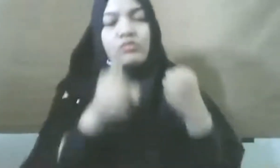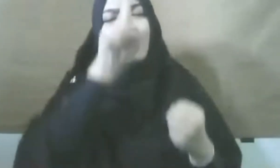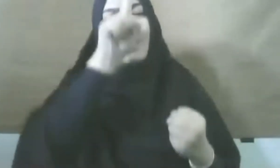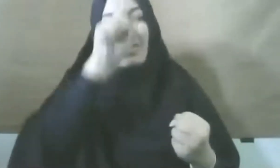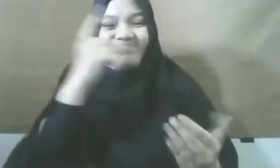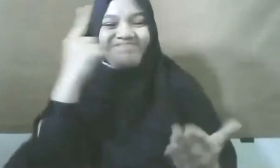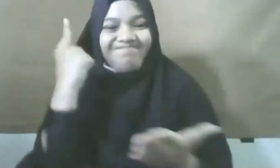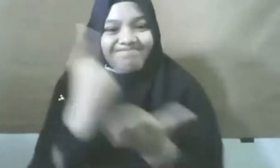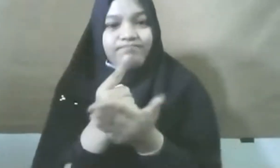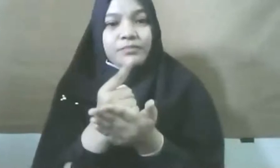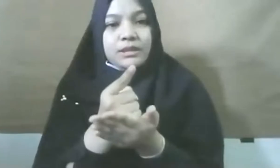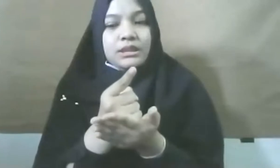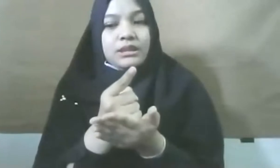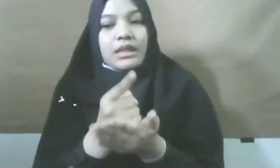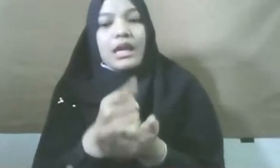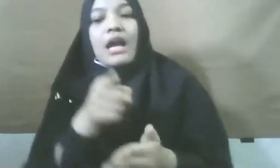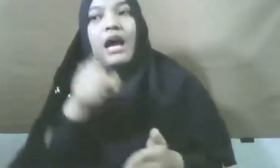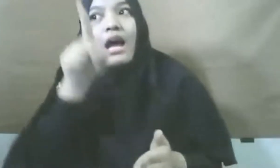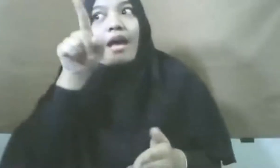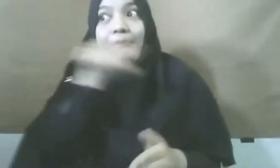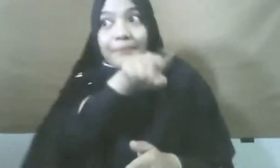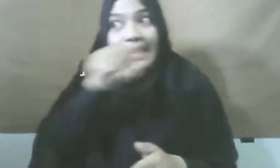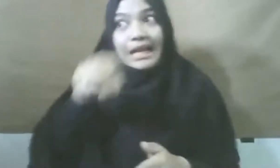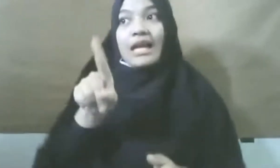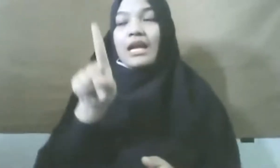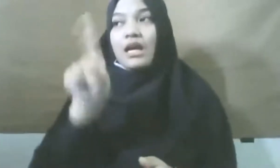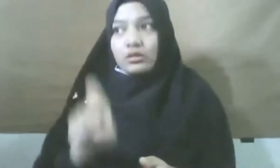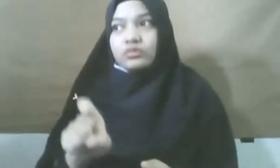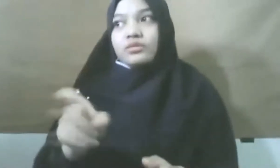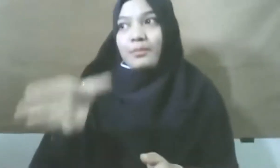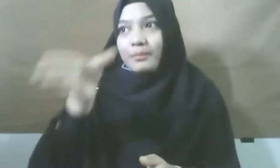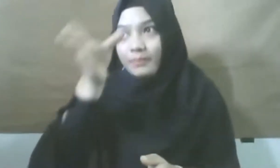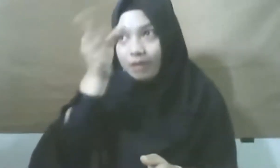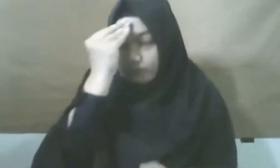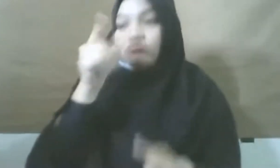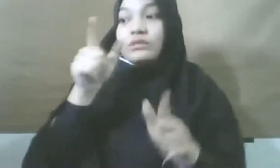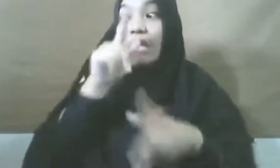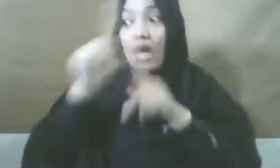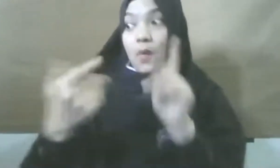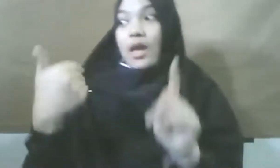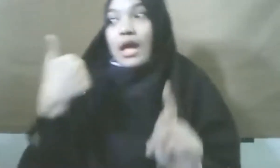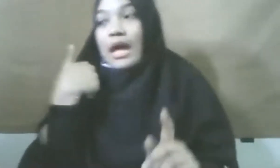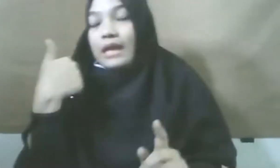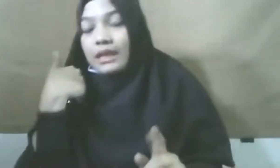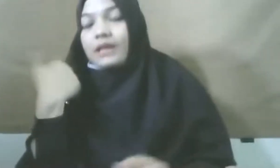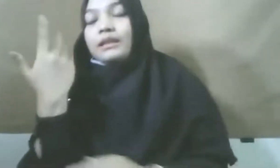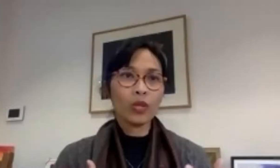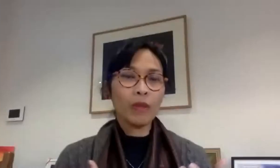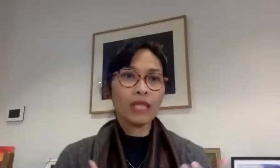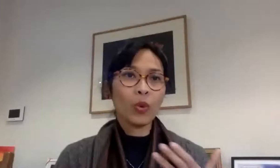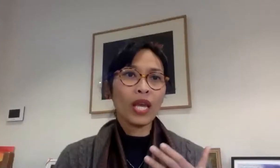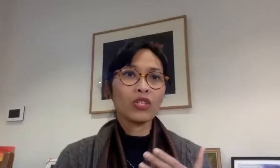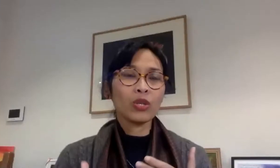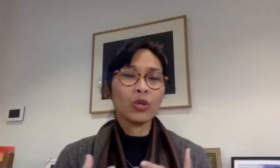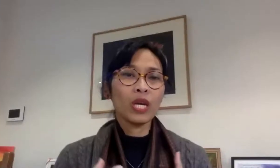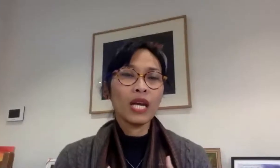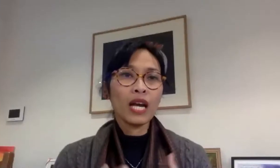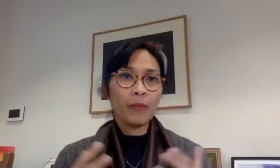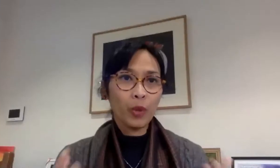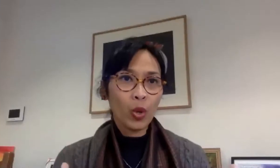they understand how, you know, if there are people with disabilities get contracted, how the best way